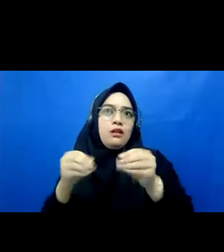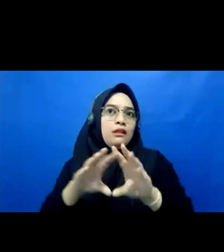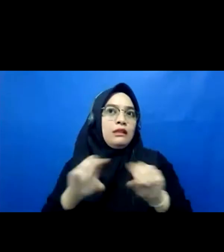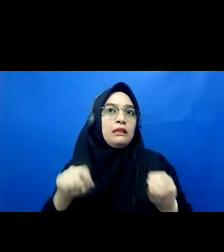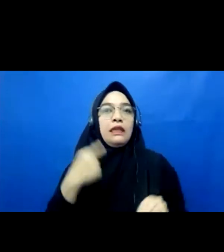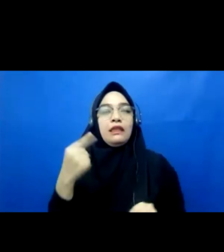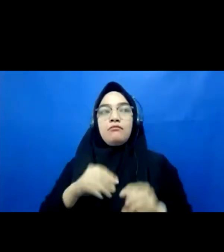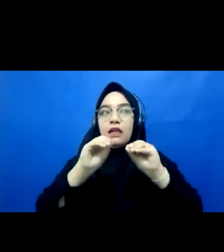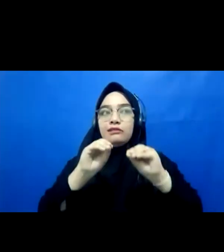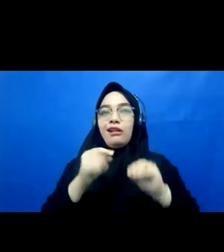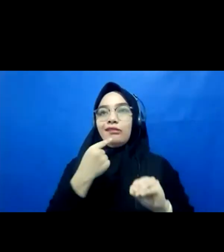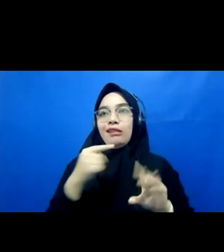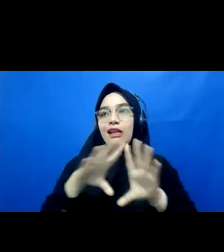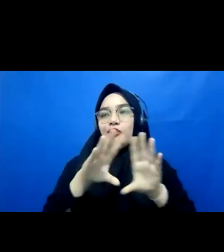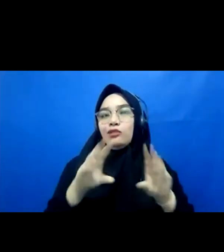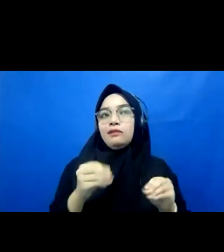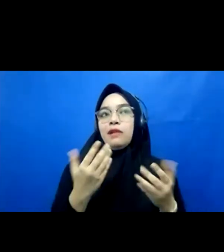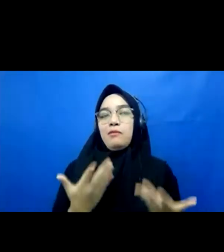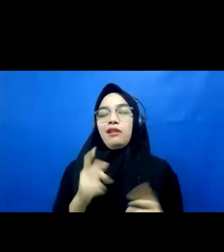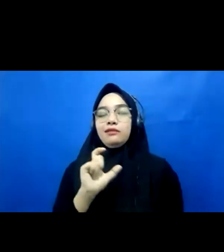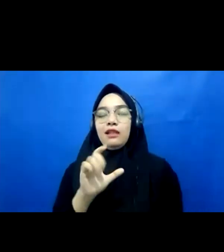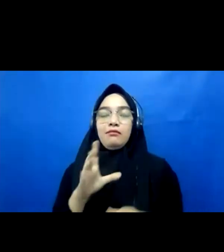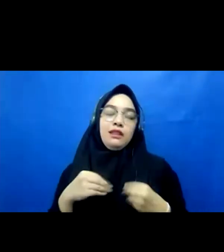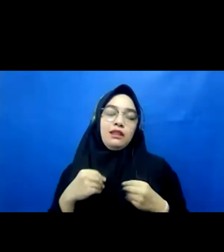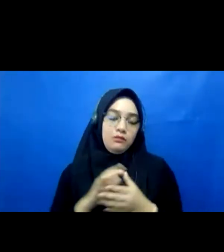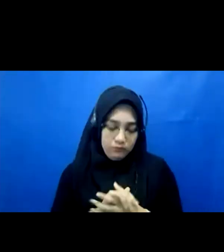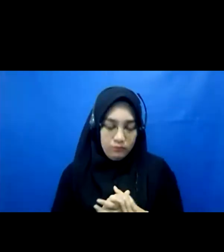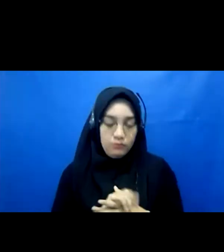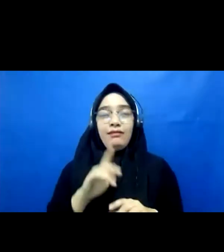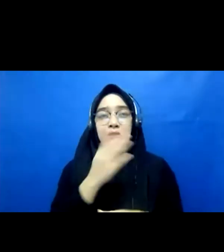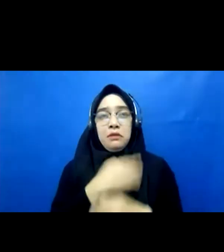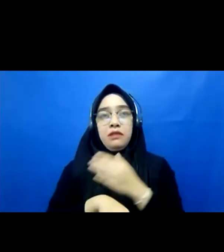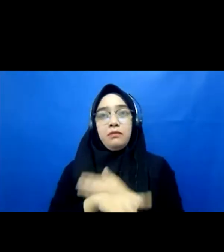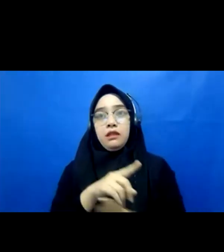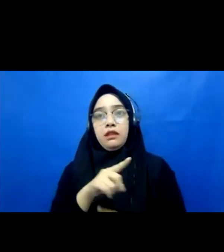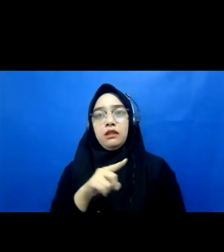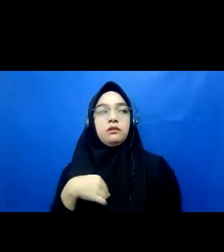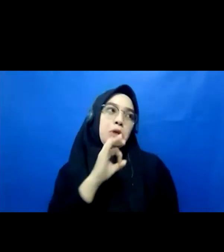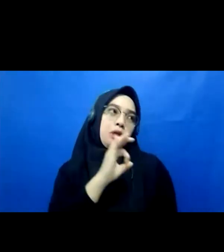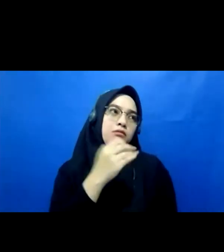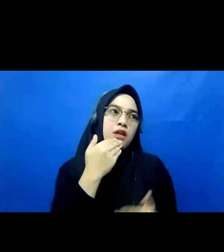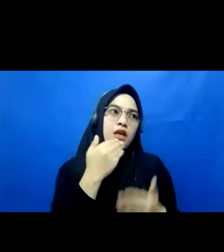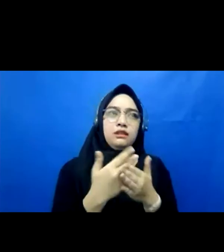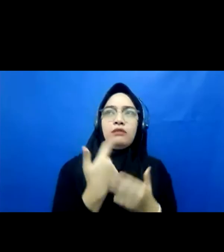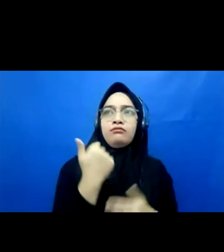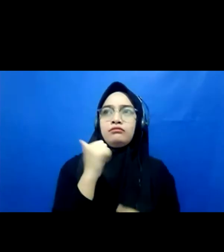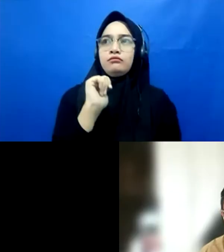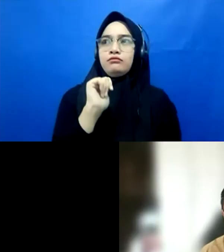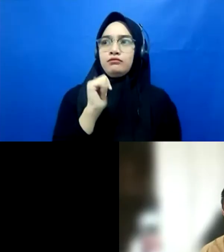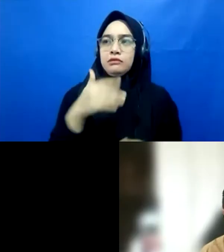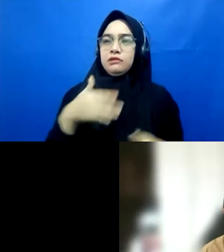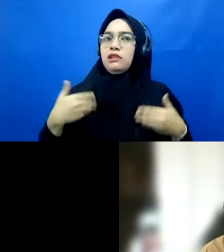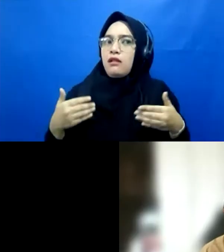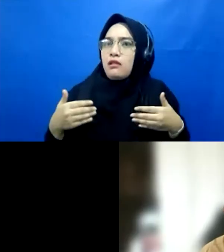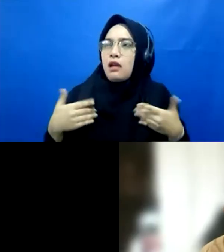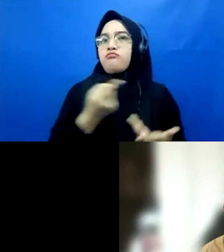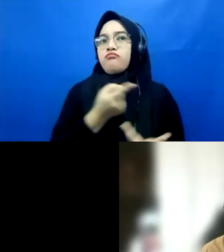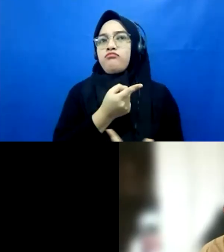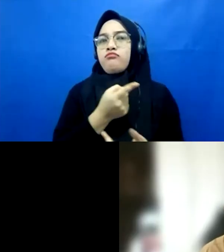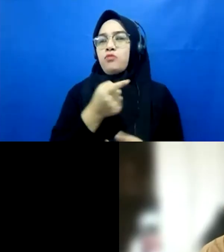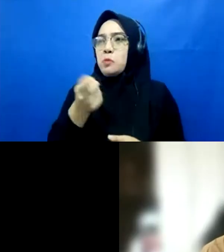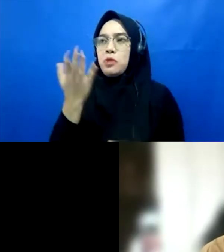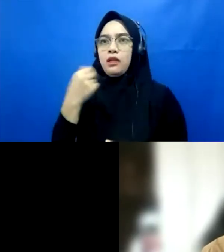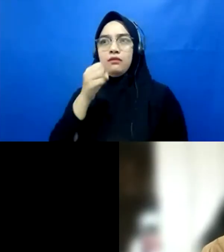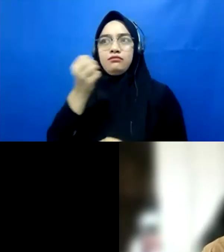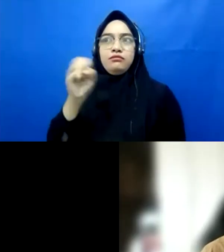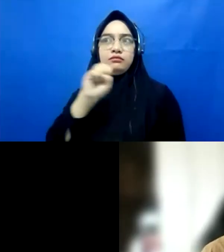Thank you very much, Max. You know, I really like what you shared about, you know, them being accepted for who they are.